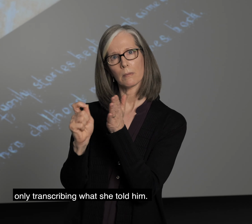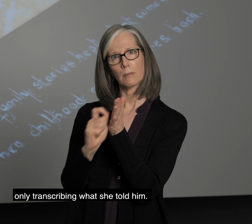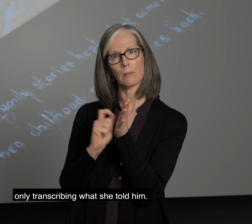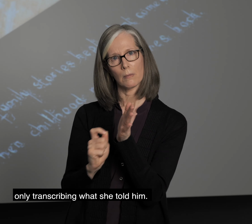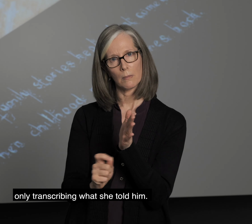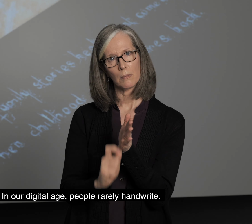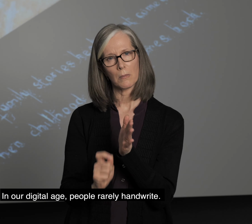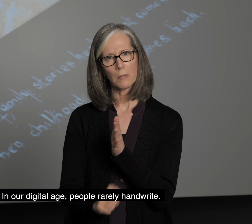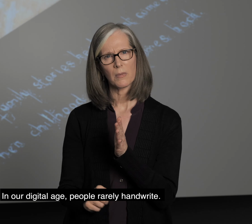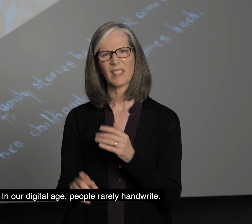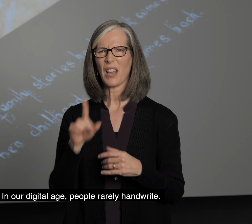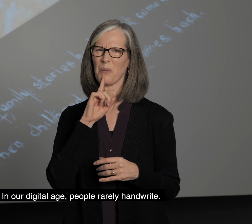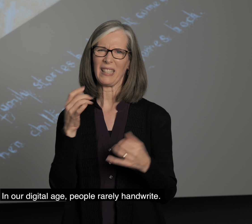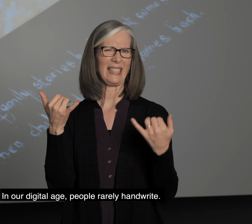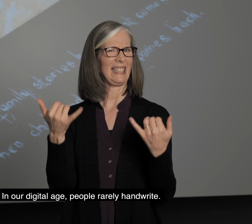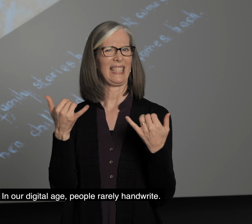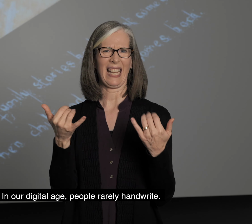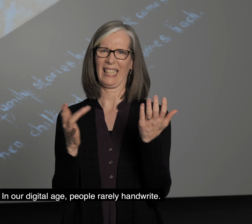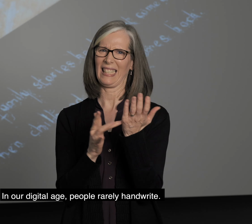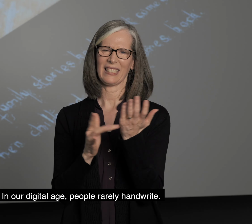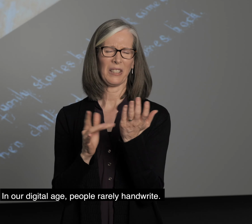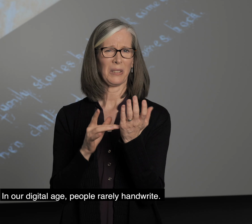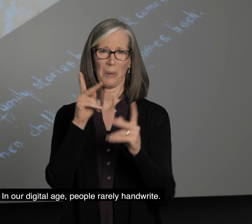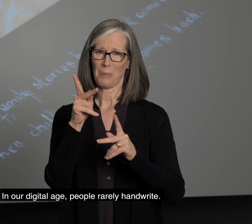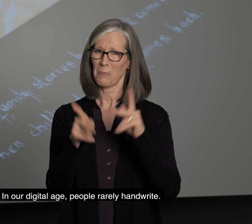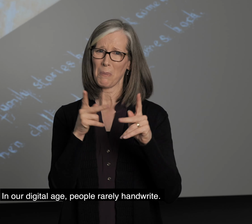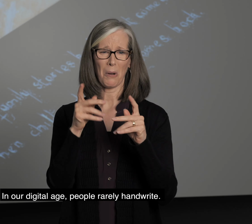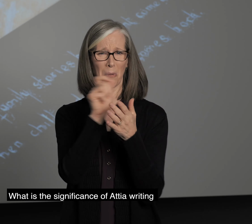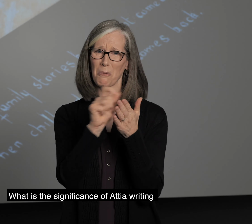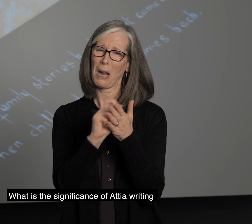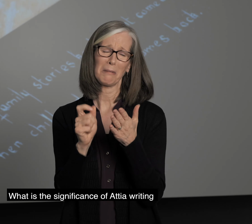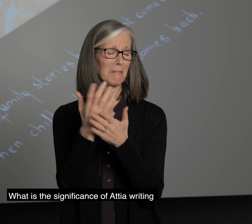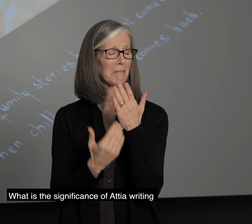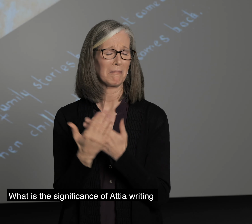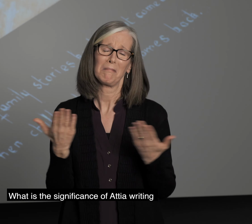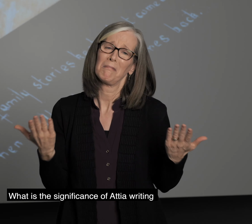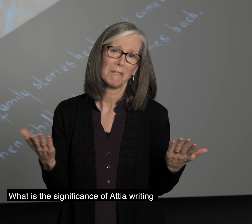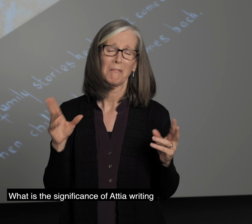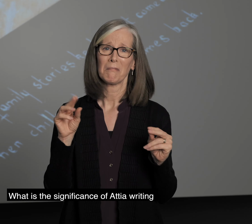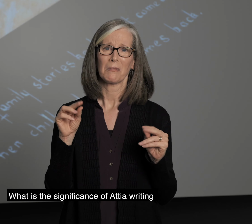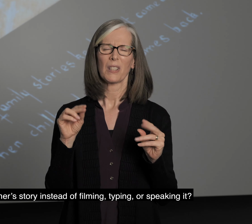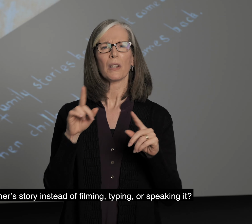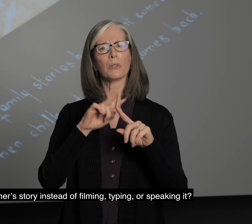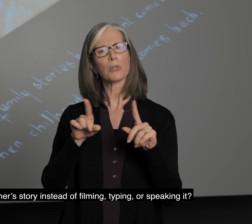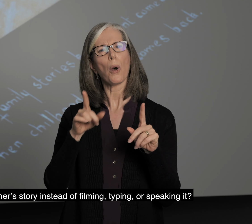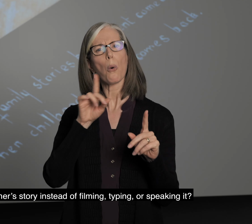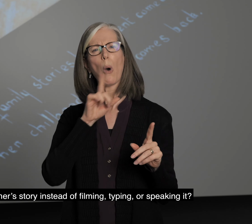In our digital age, people rarely handwrite. What is the significance of Atiyah writing his mother's story,